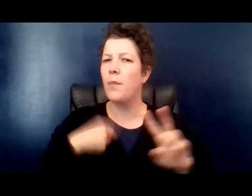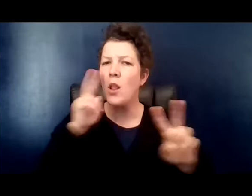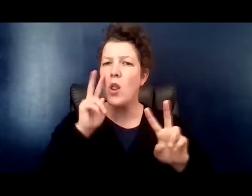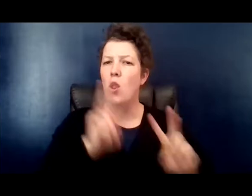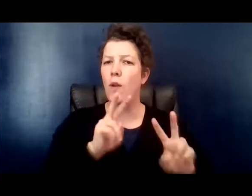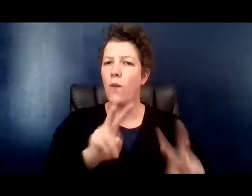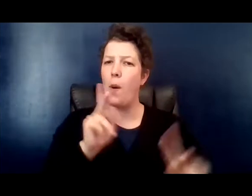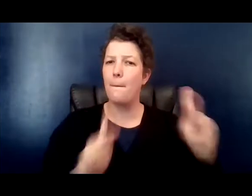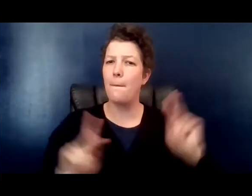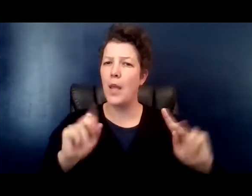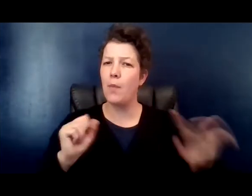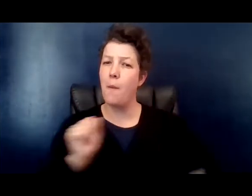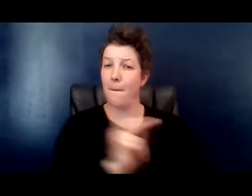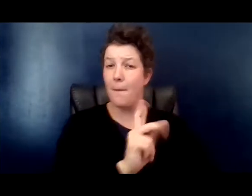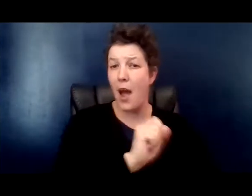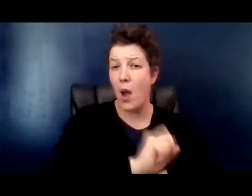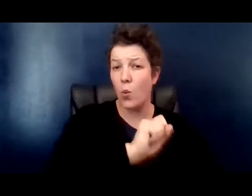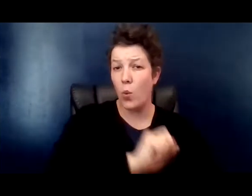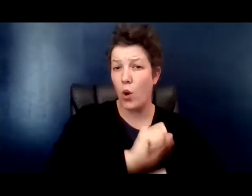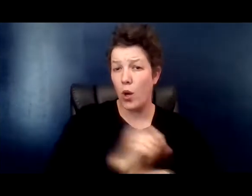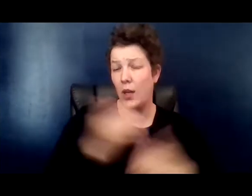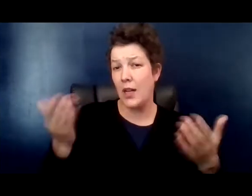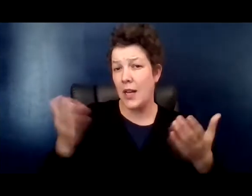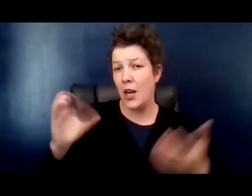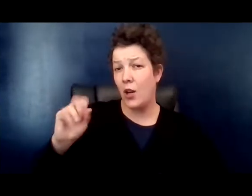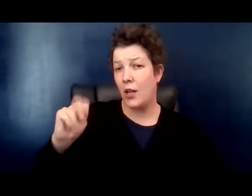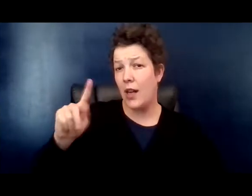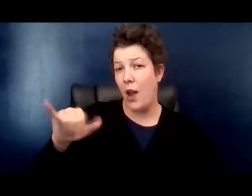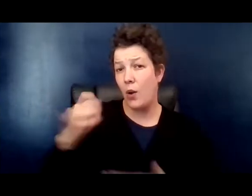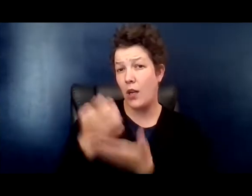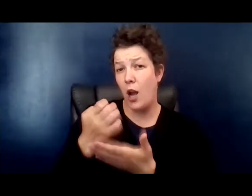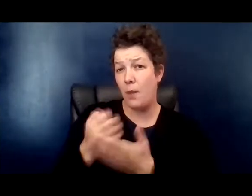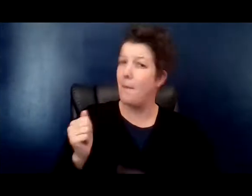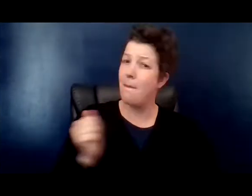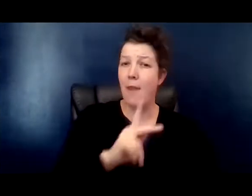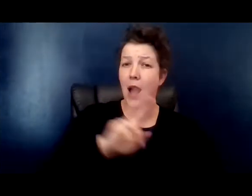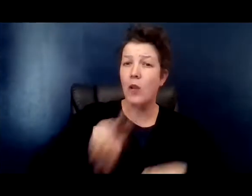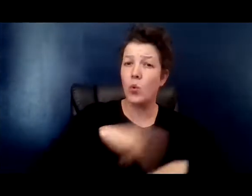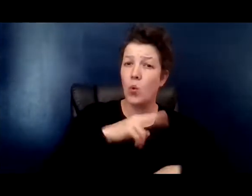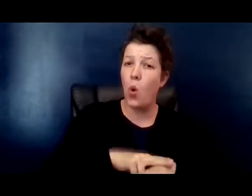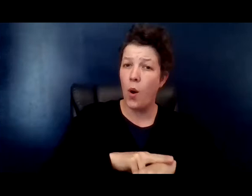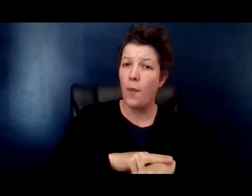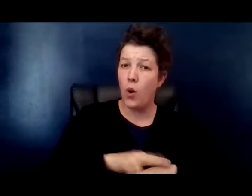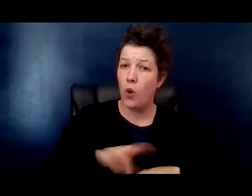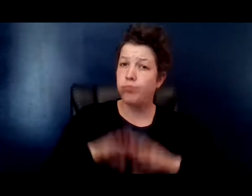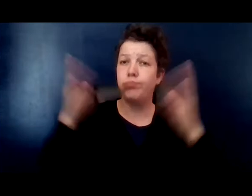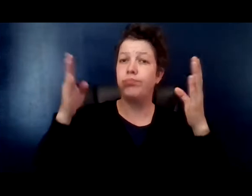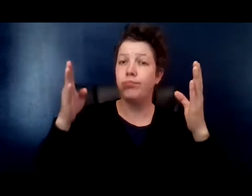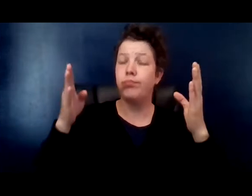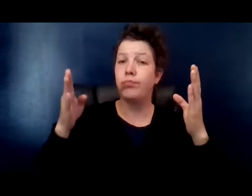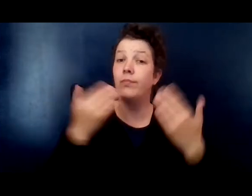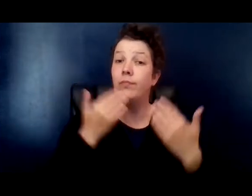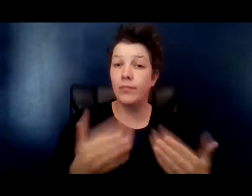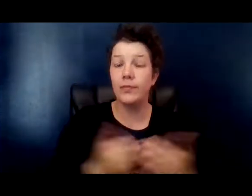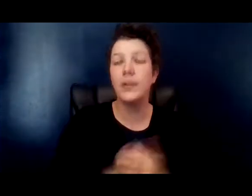normalcy to our economy here in Hamilton County. Thank you. Next, I want to talk to you and give you an update on